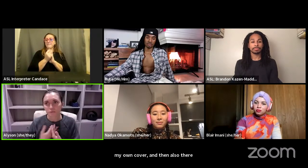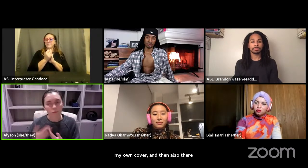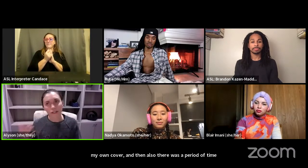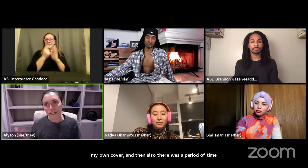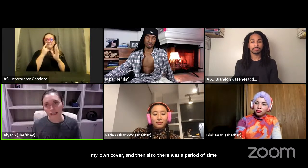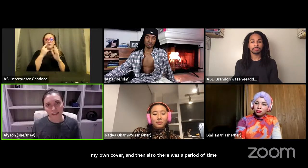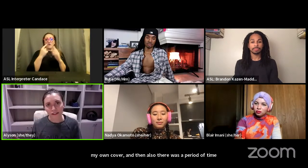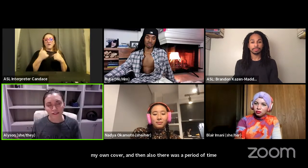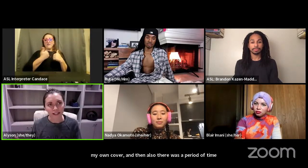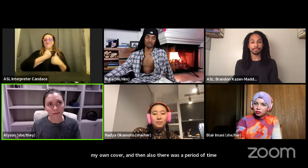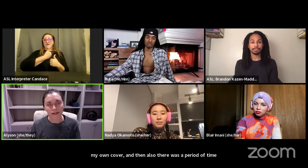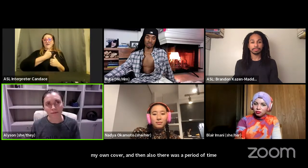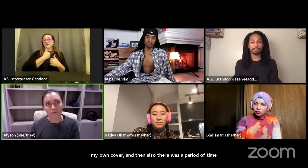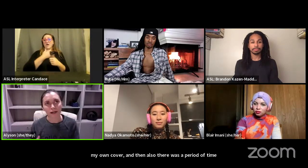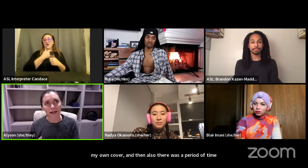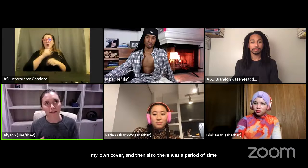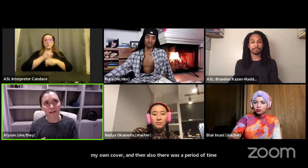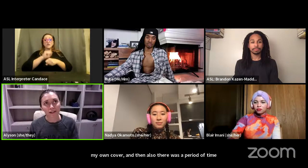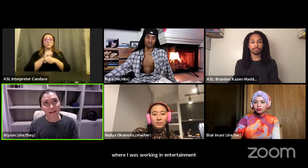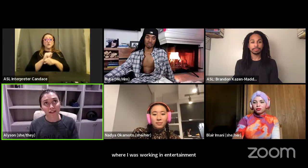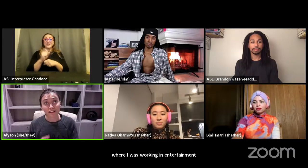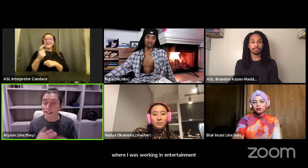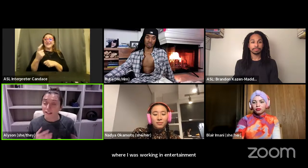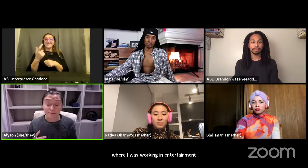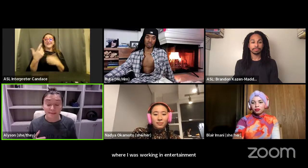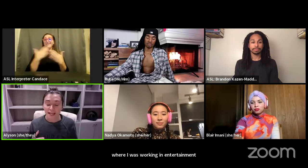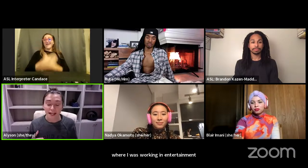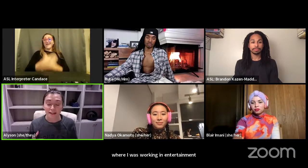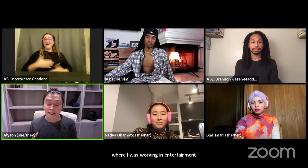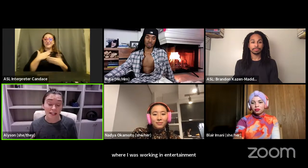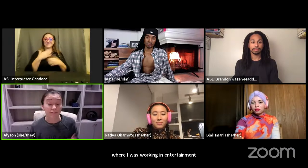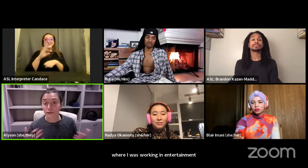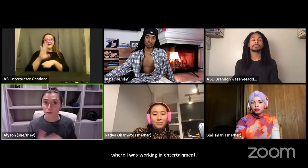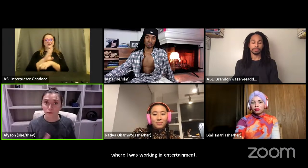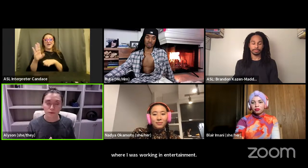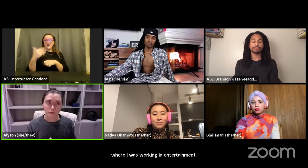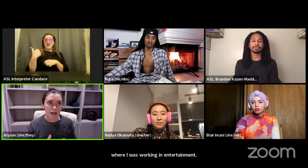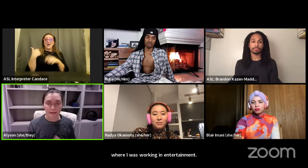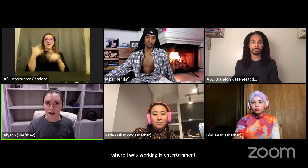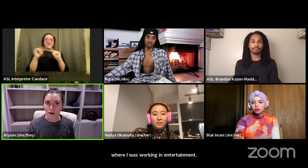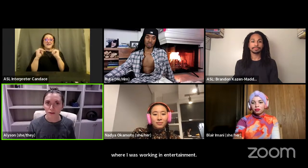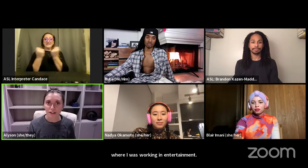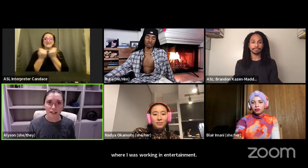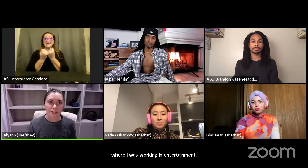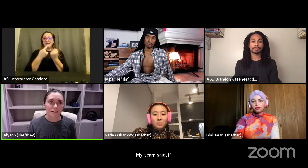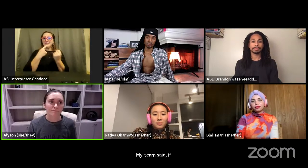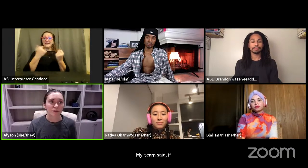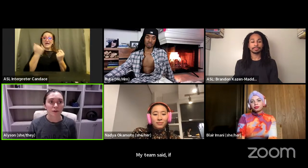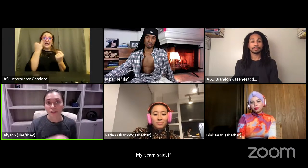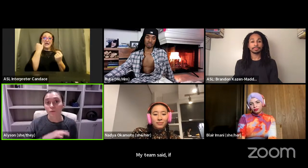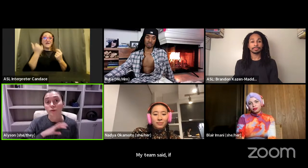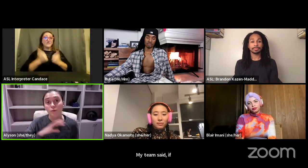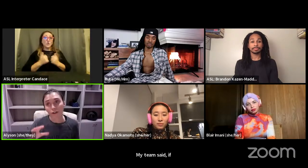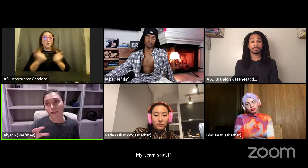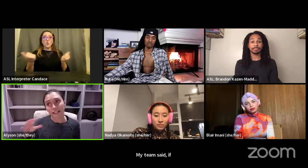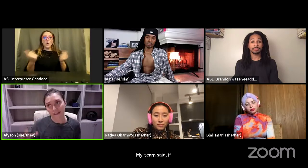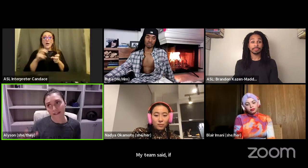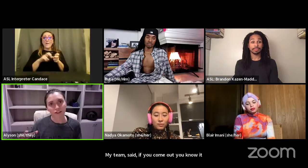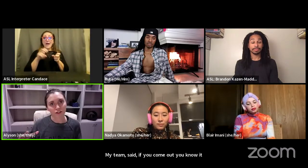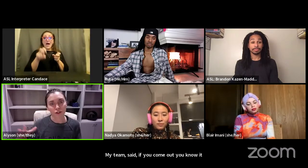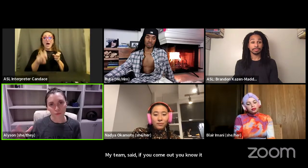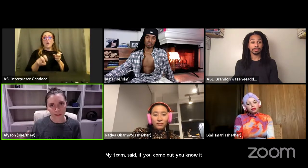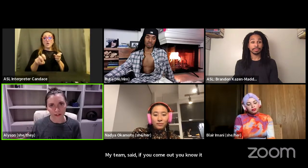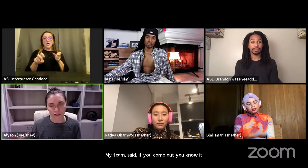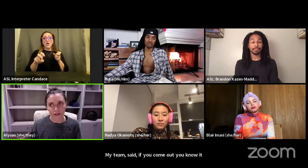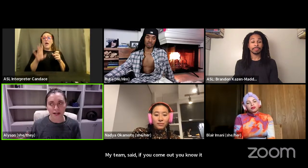was working in entertainment. My team said, if you come out, you know, it will work